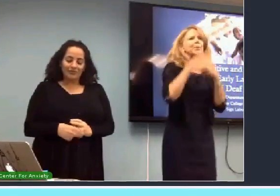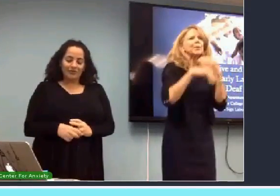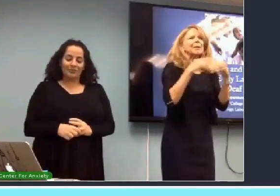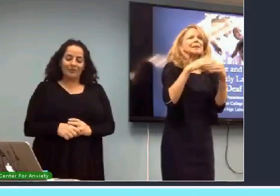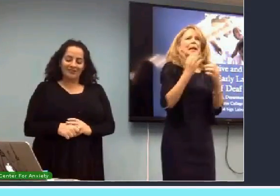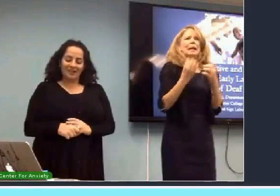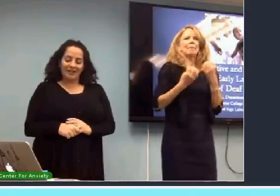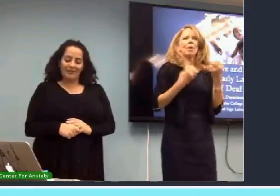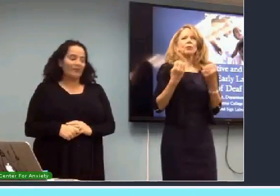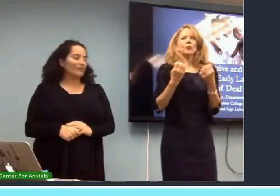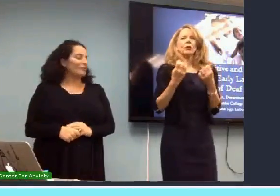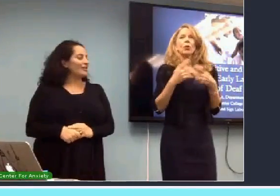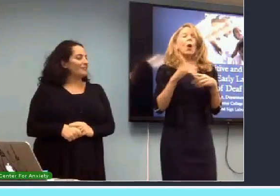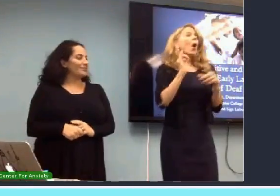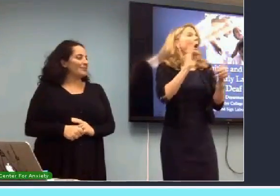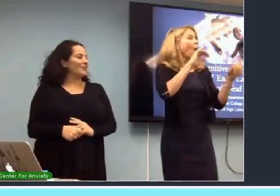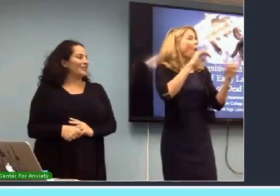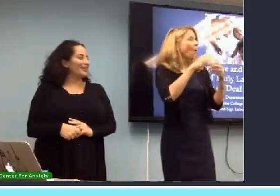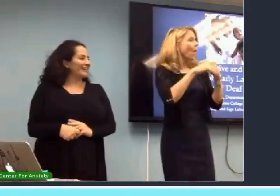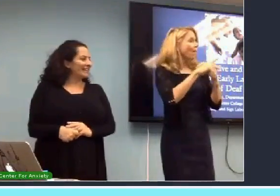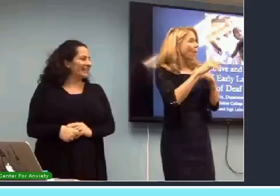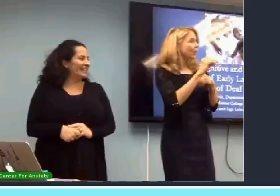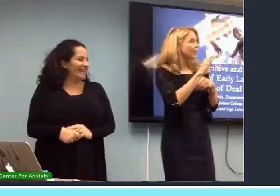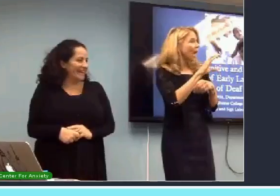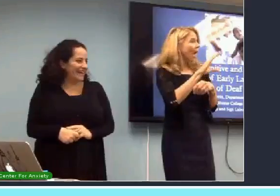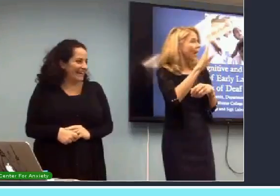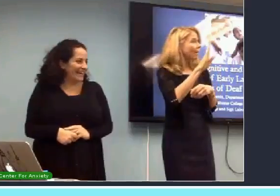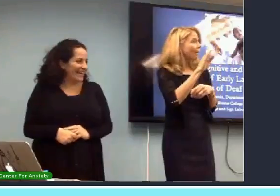You did your postdoc at Hunter, didn't you?